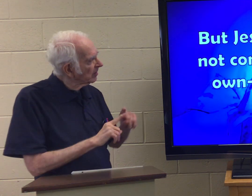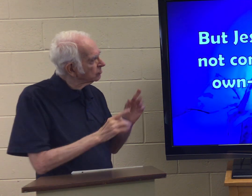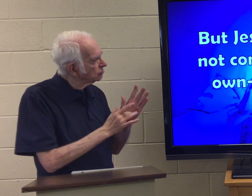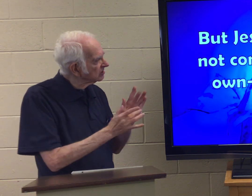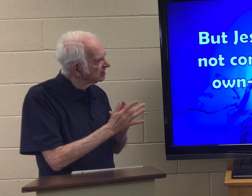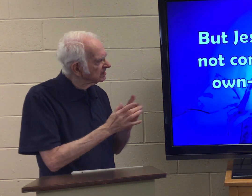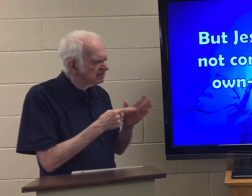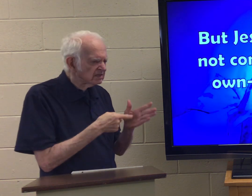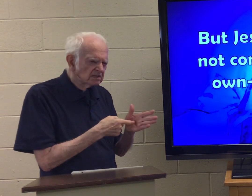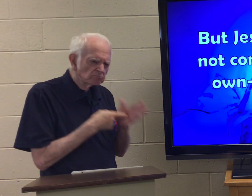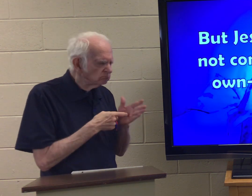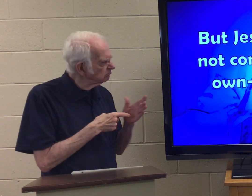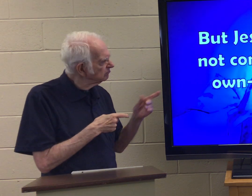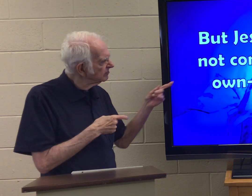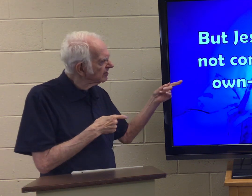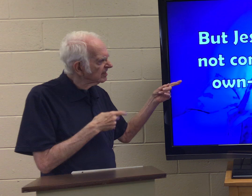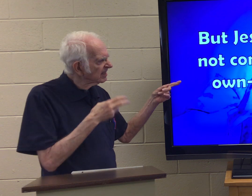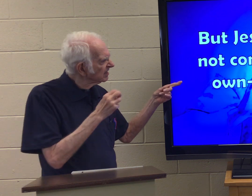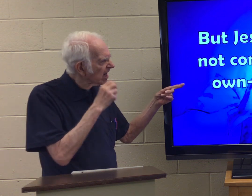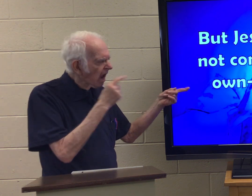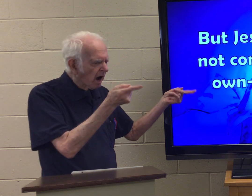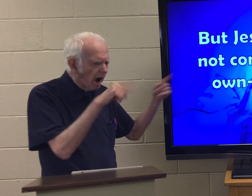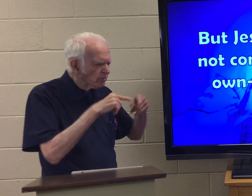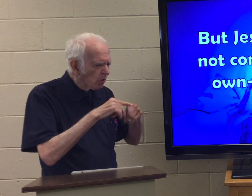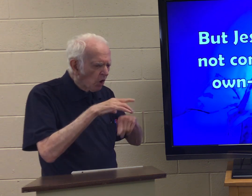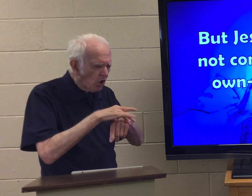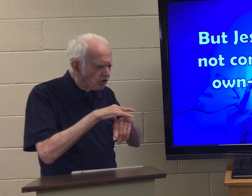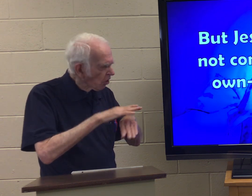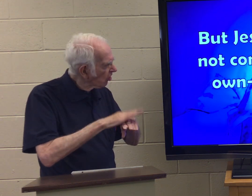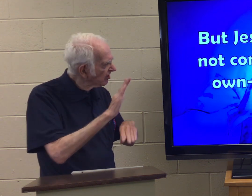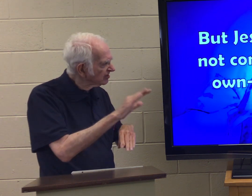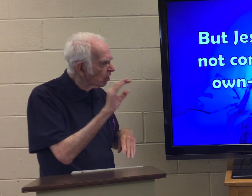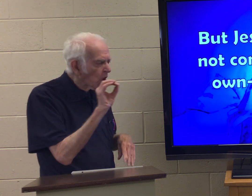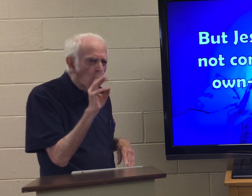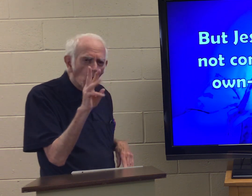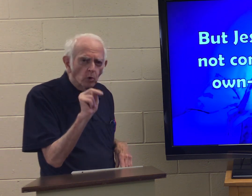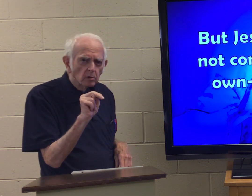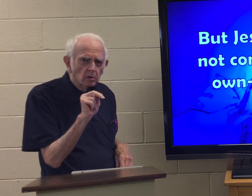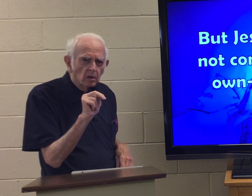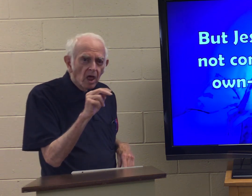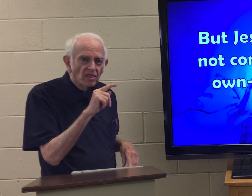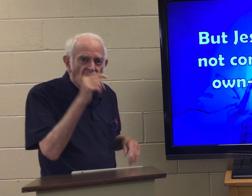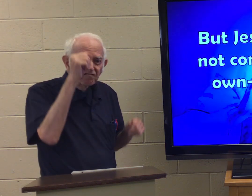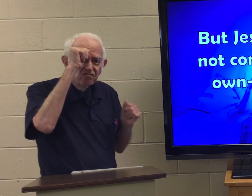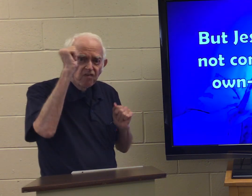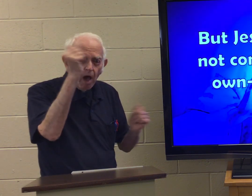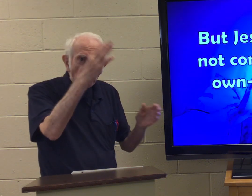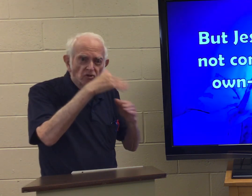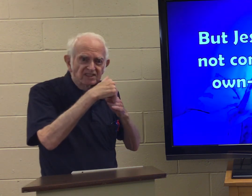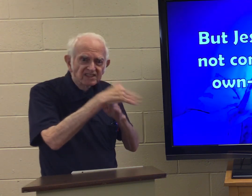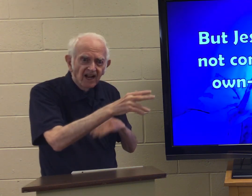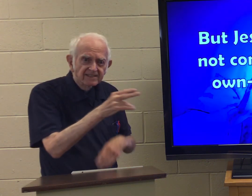But Jesus insisted he did not come to earth on his own. The Father sent